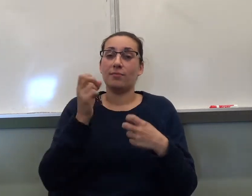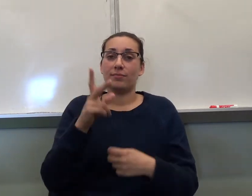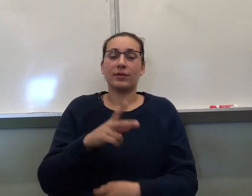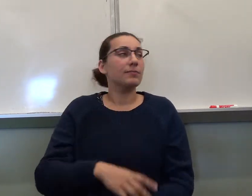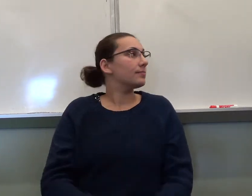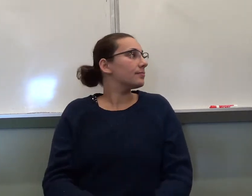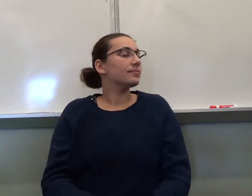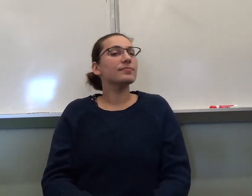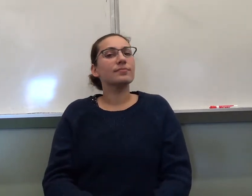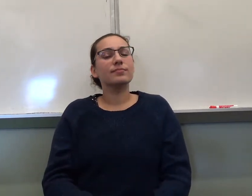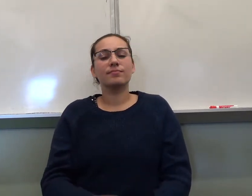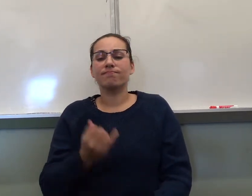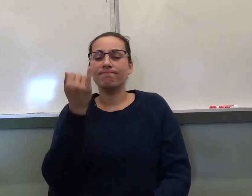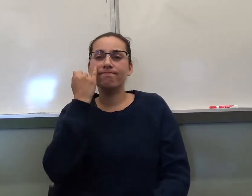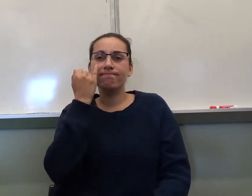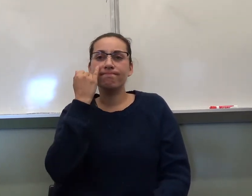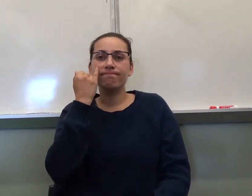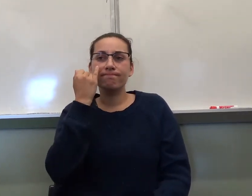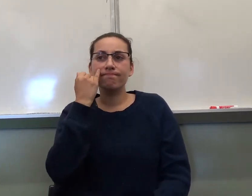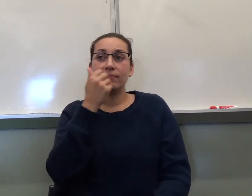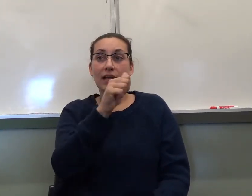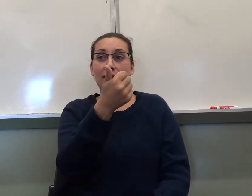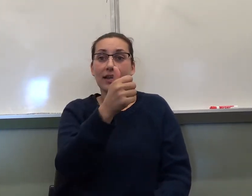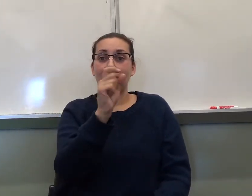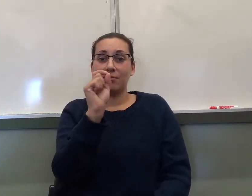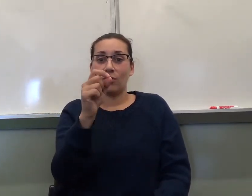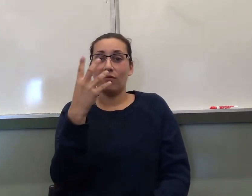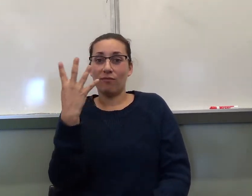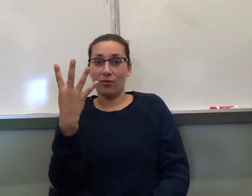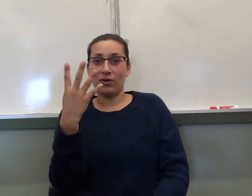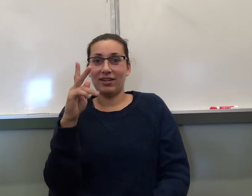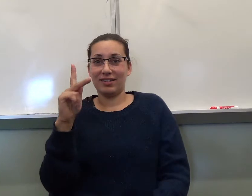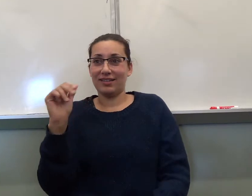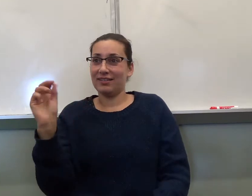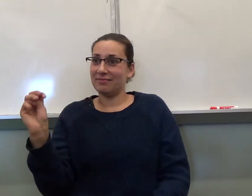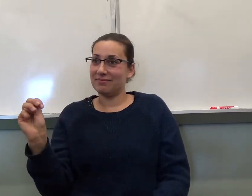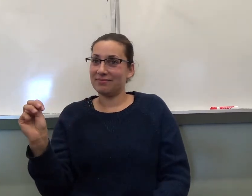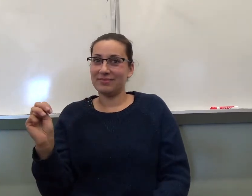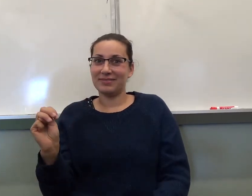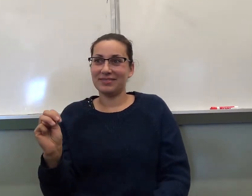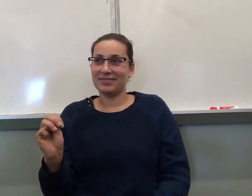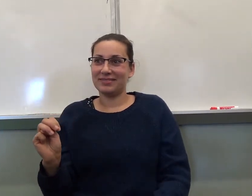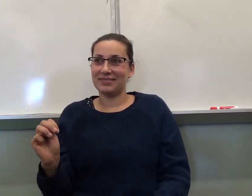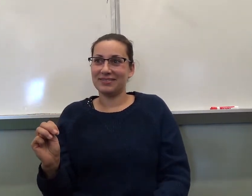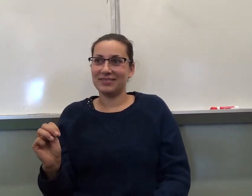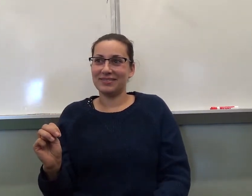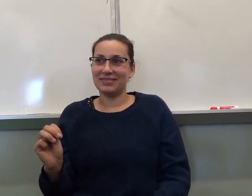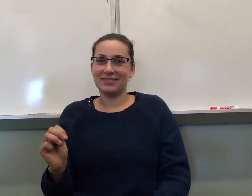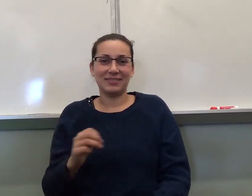take 10.4 kilometers, and that's equal to how many meters?